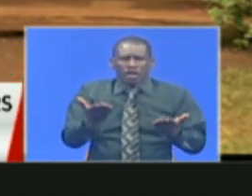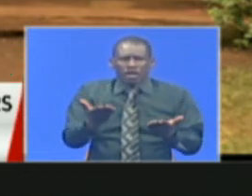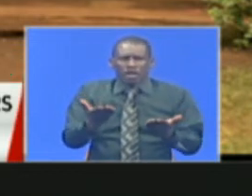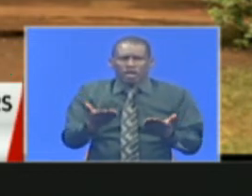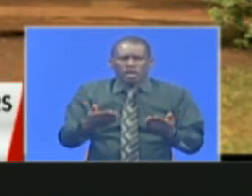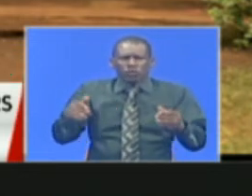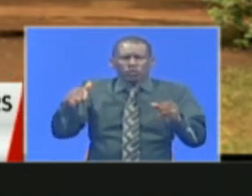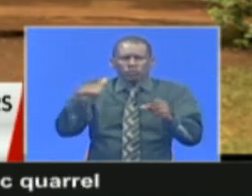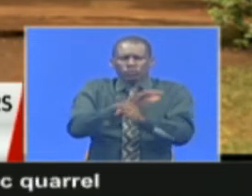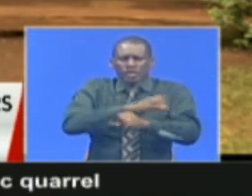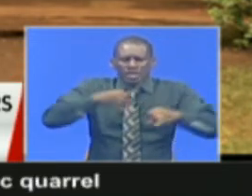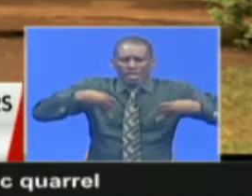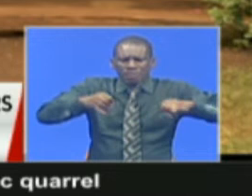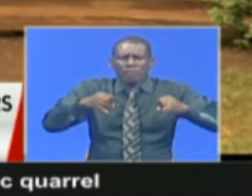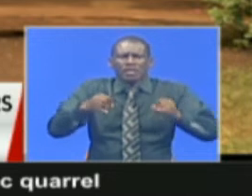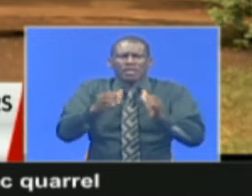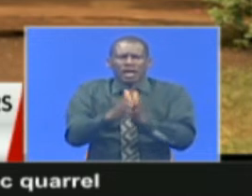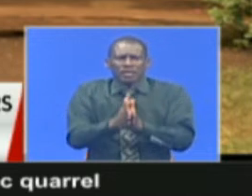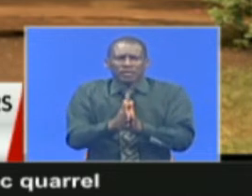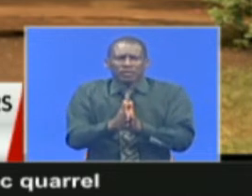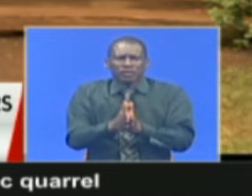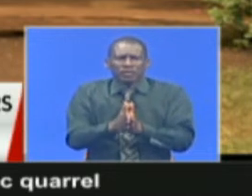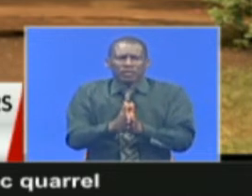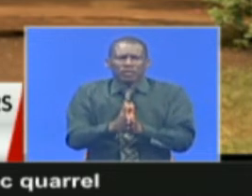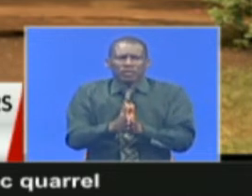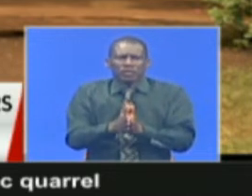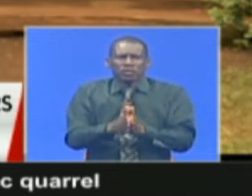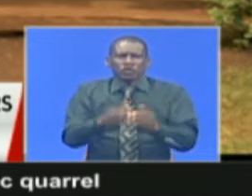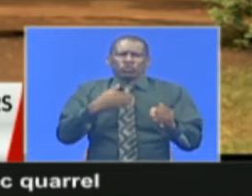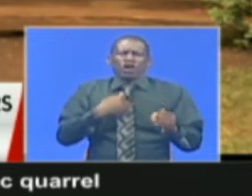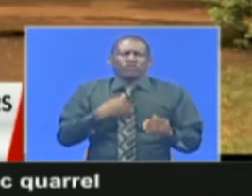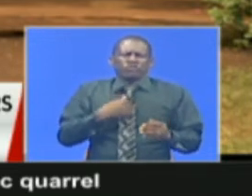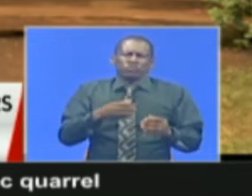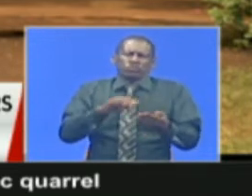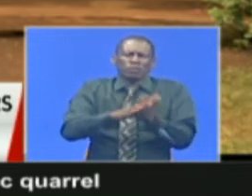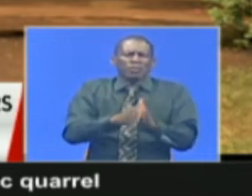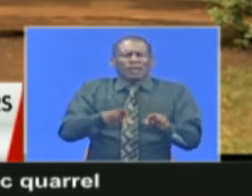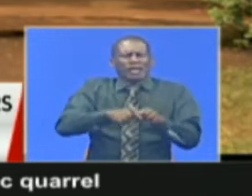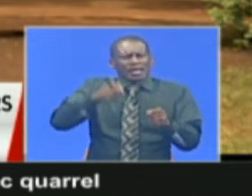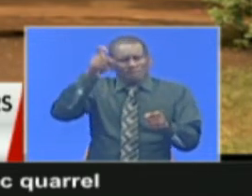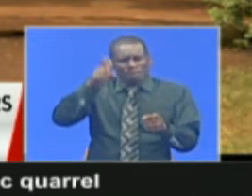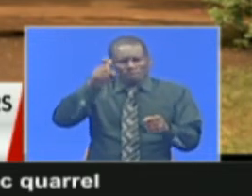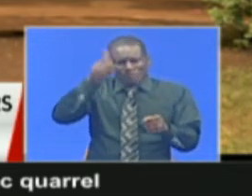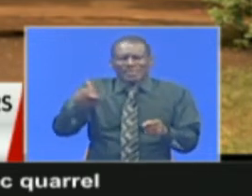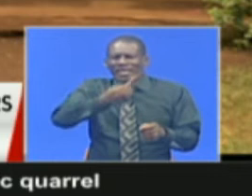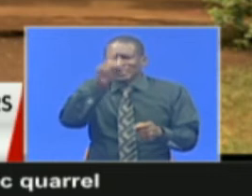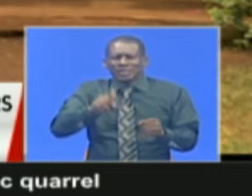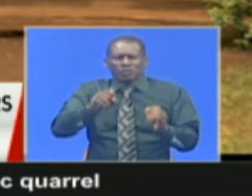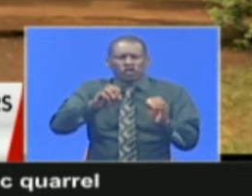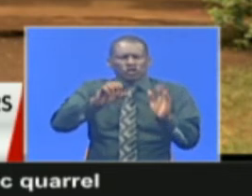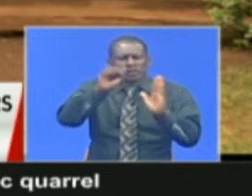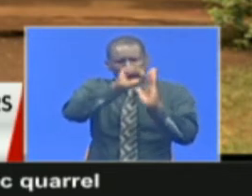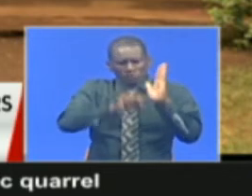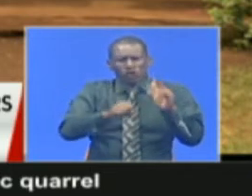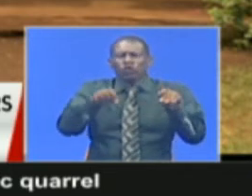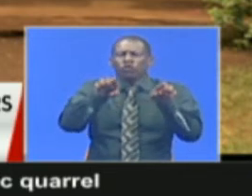fully implemented and put in like a mandatory examinable subject for even the